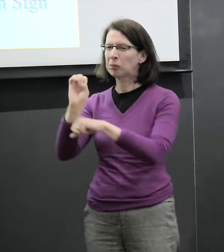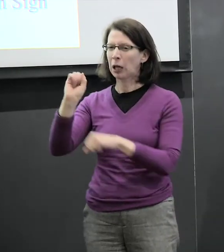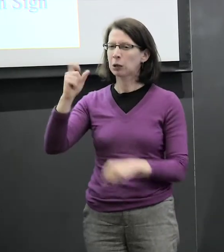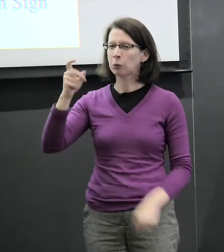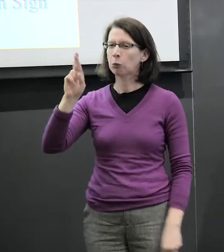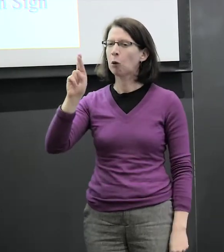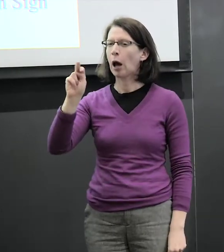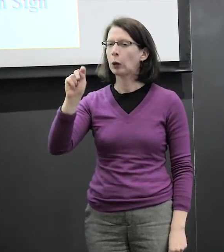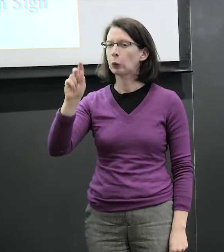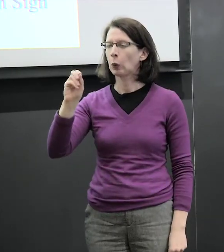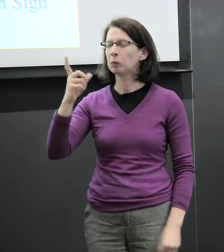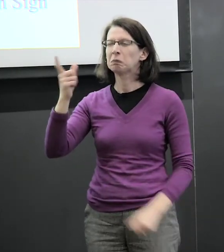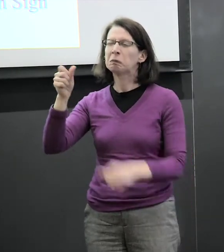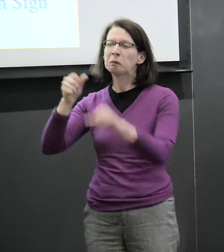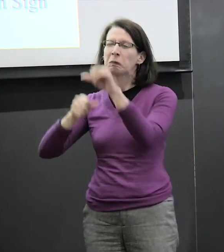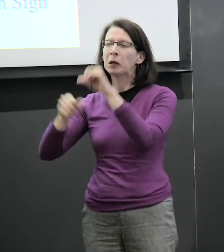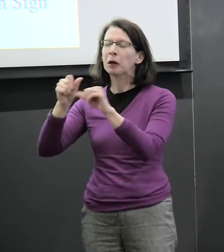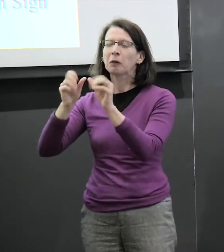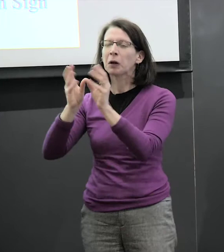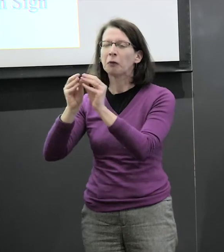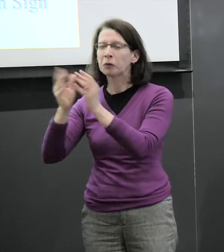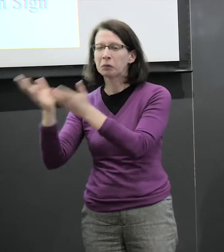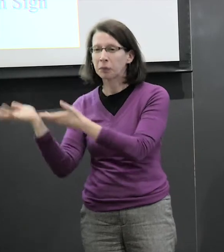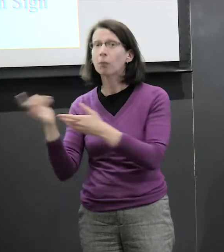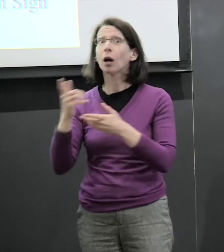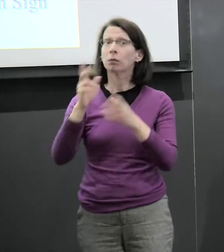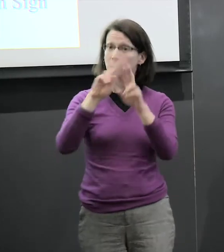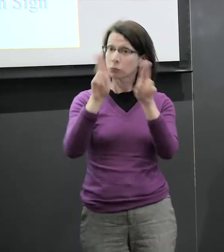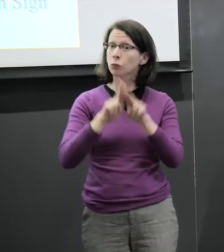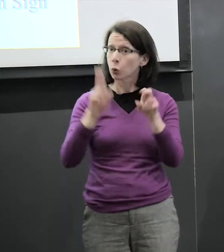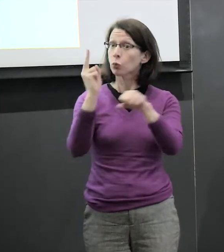in scientific conferences for spoken languages.